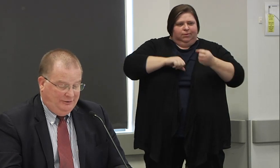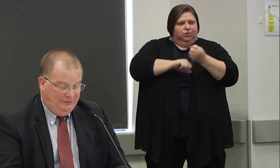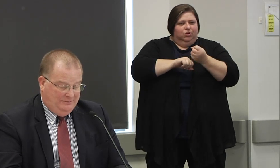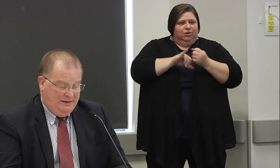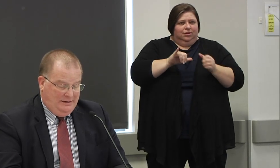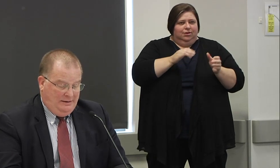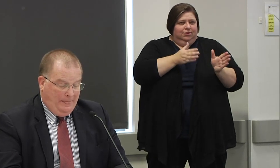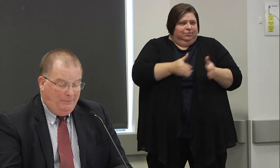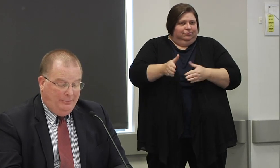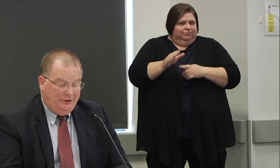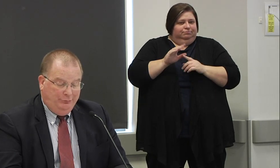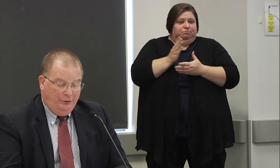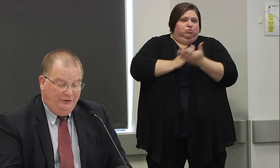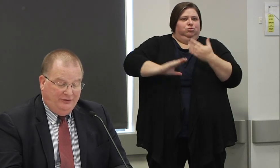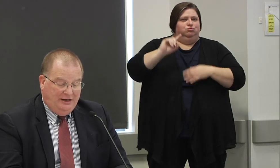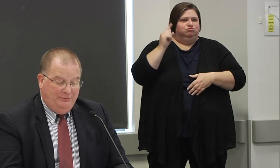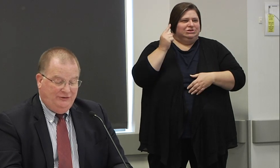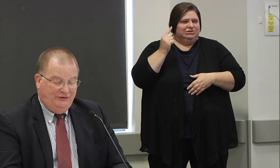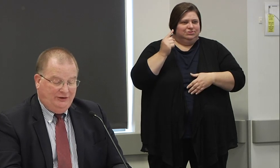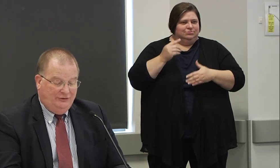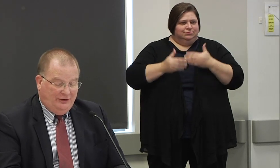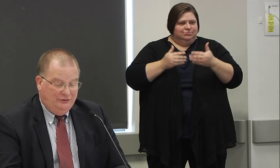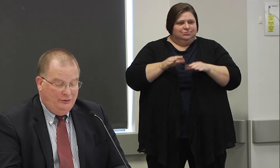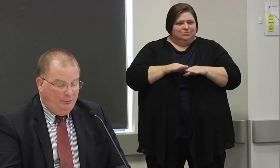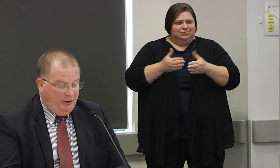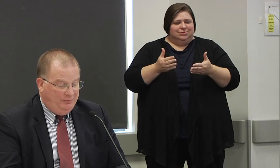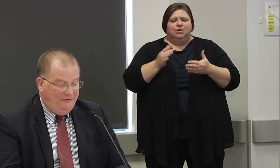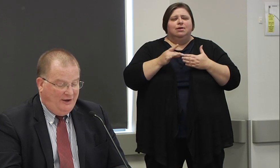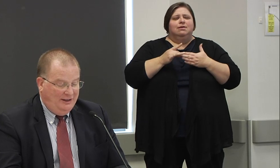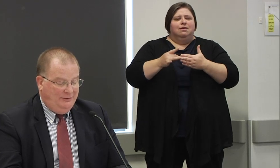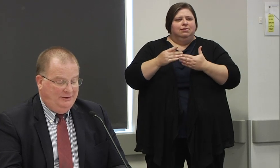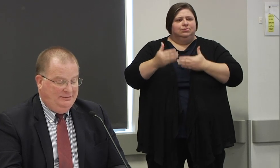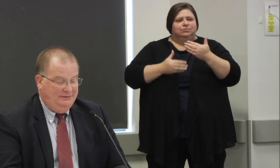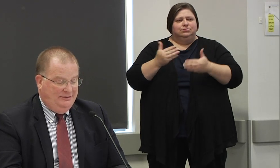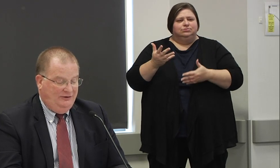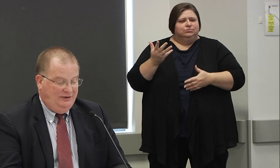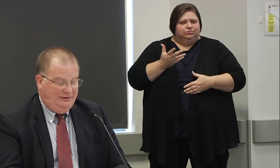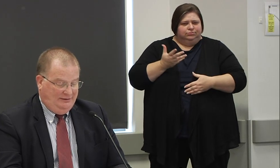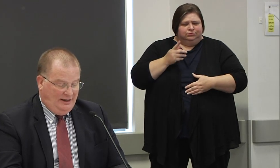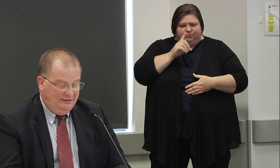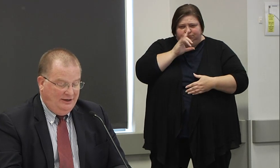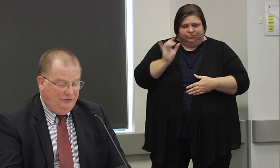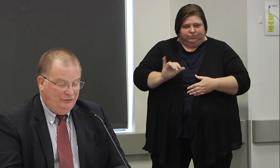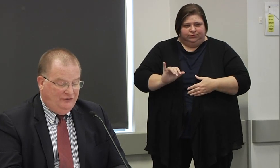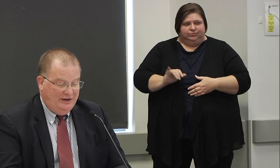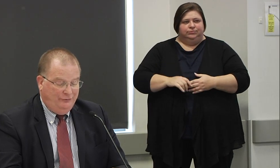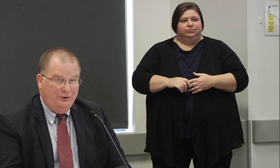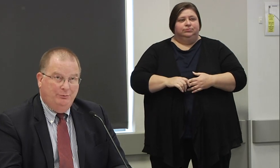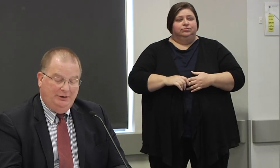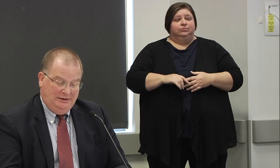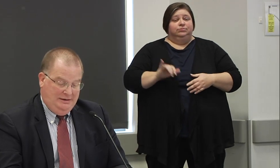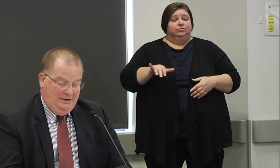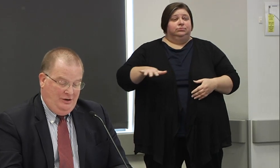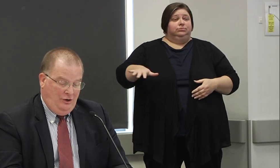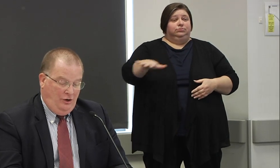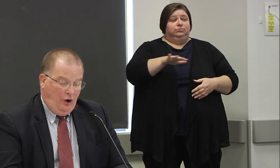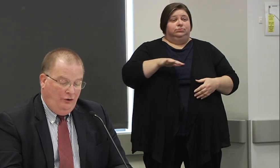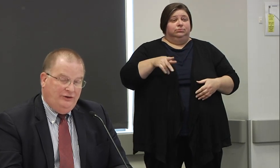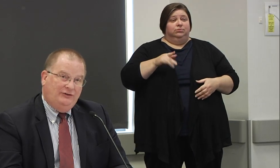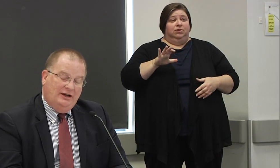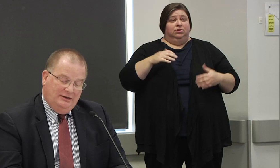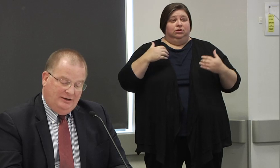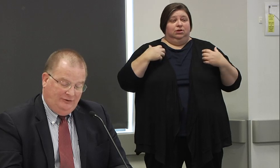documents. The public employers and key business sectors can do their part by following these guidelines for safe reopening. All